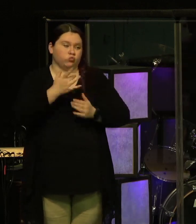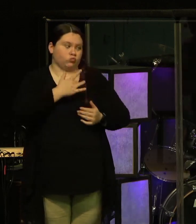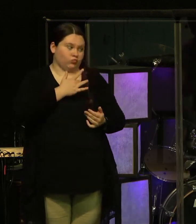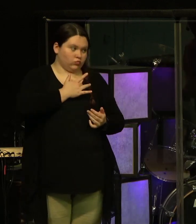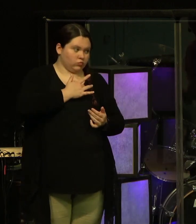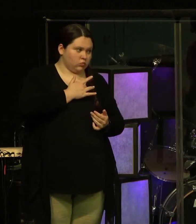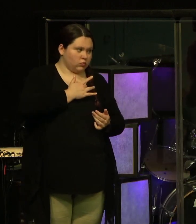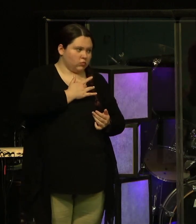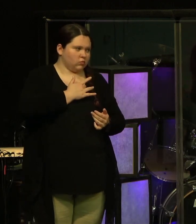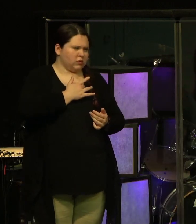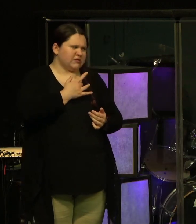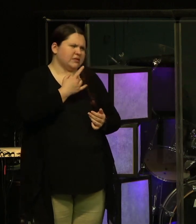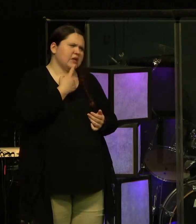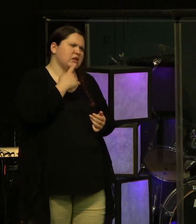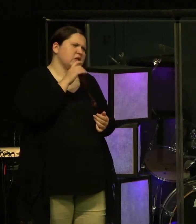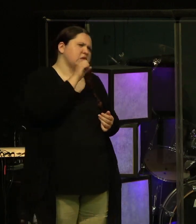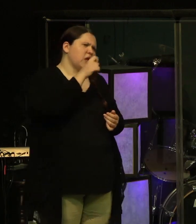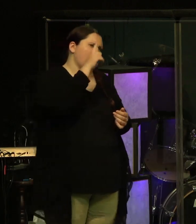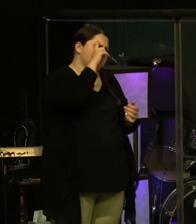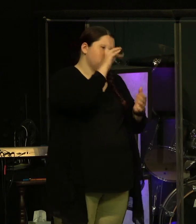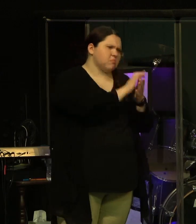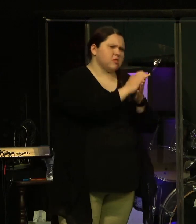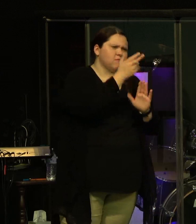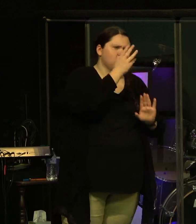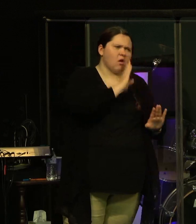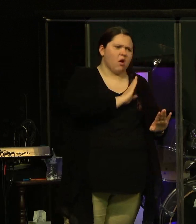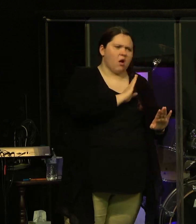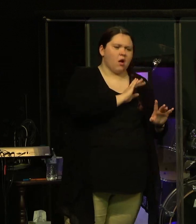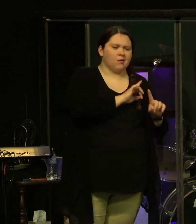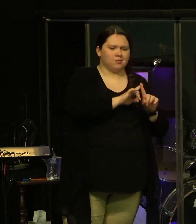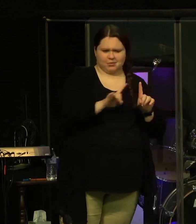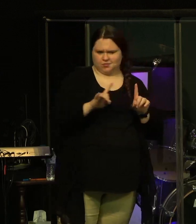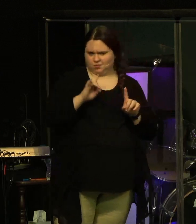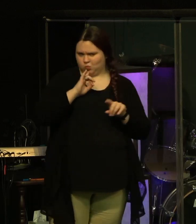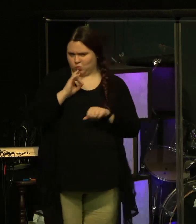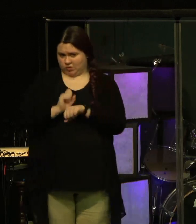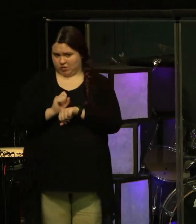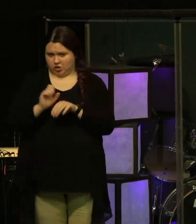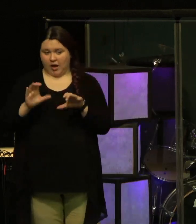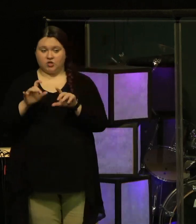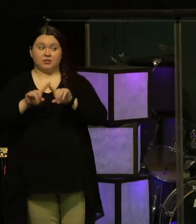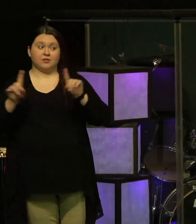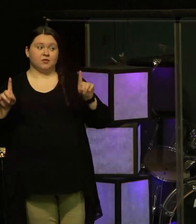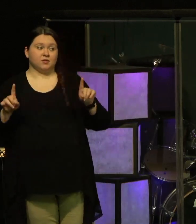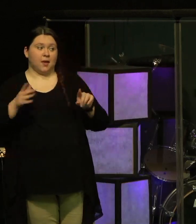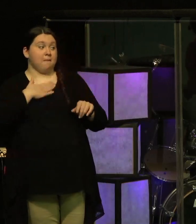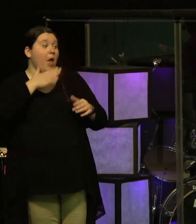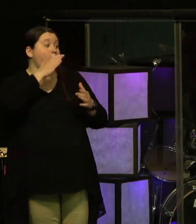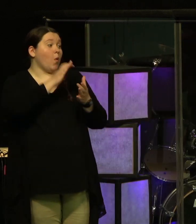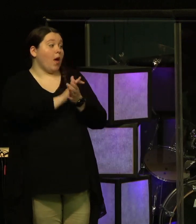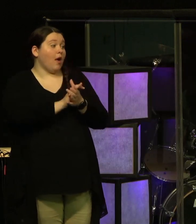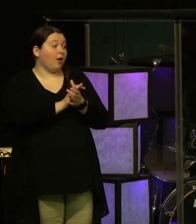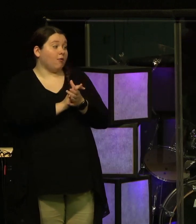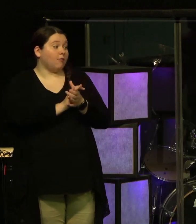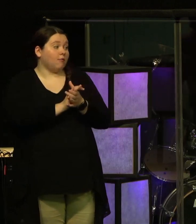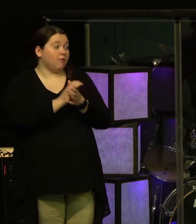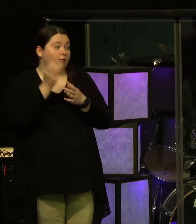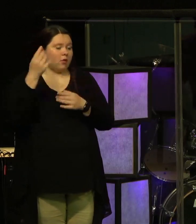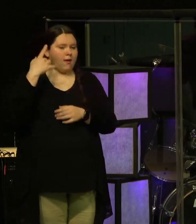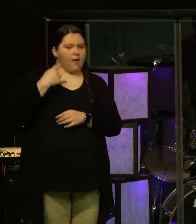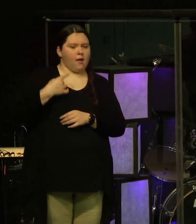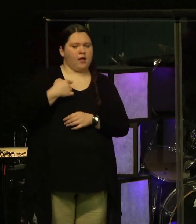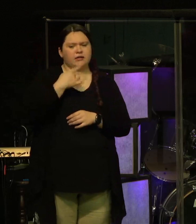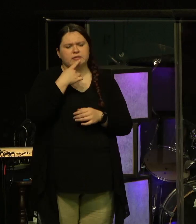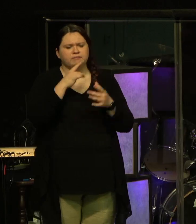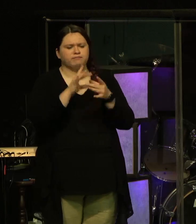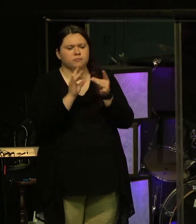we say, yeah, I believe God's power. Do you really? And look, my wife has to catch me sometimes. I'll say